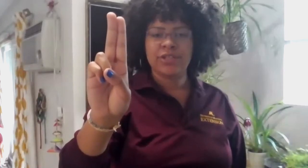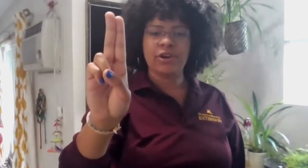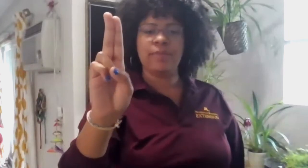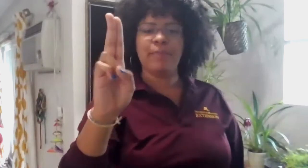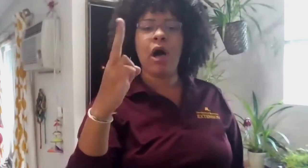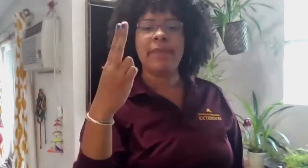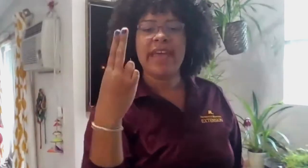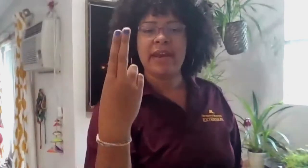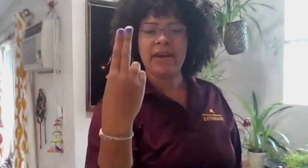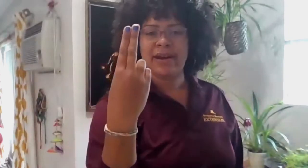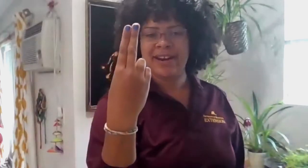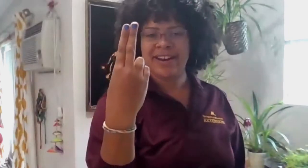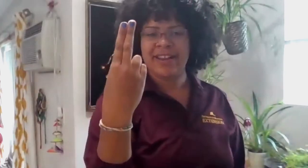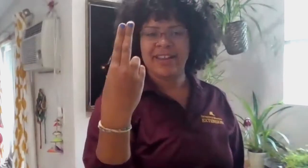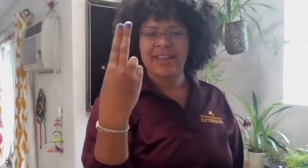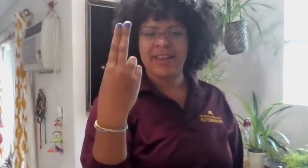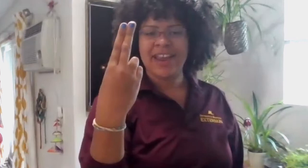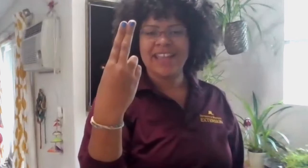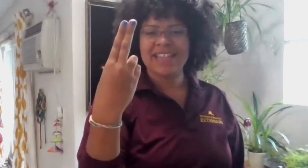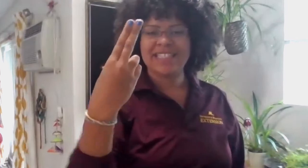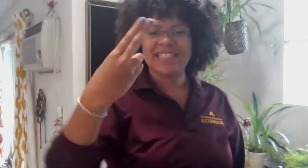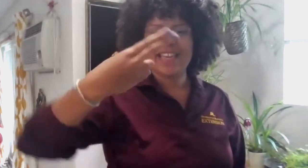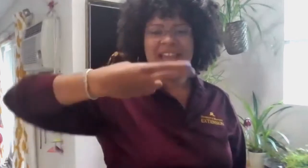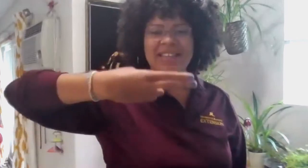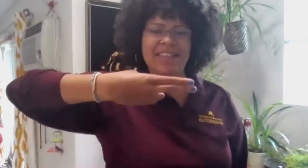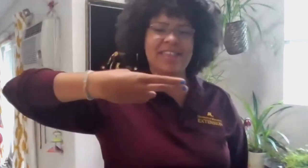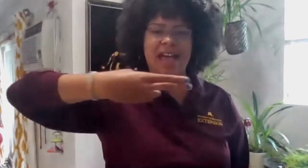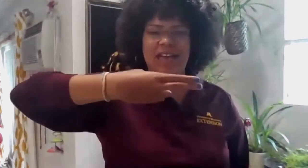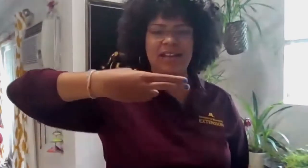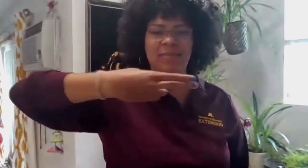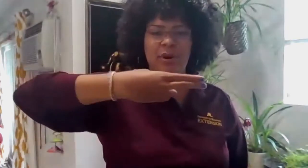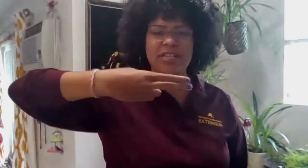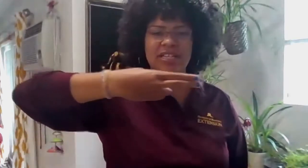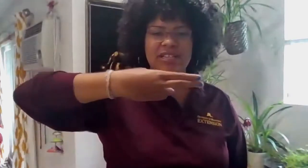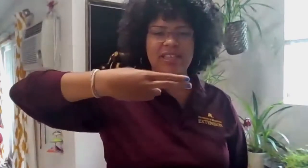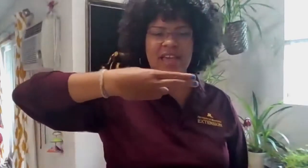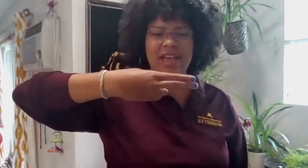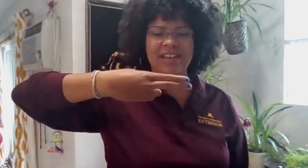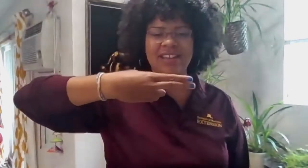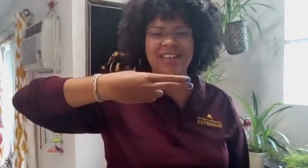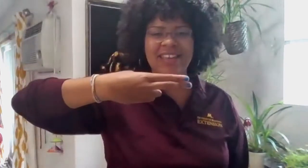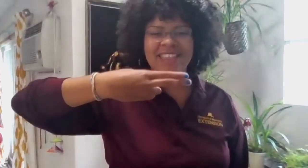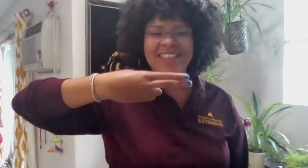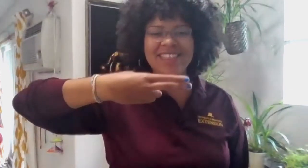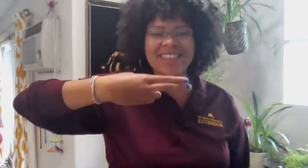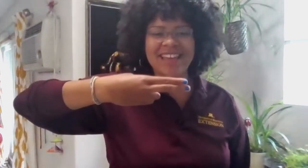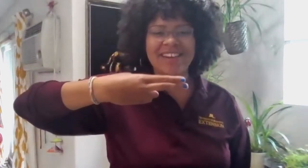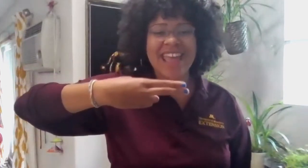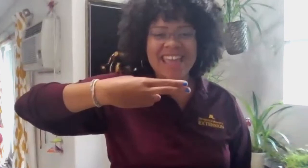Turn your palm in and then stick that to the side, pointing to the side. This is the letter H